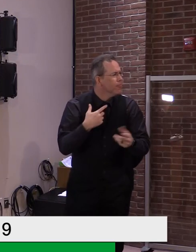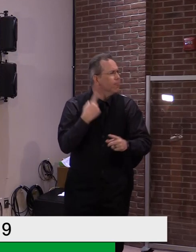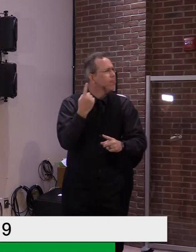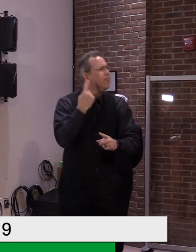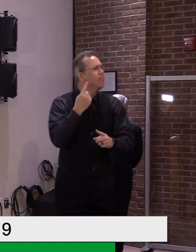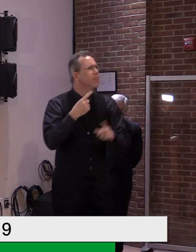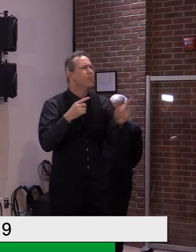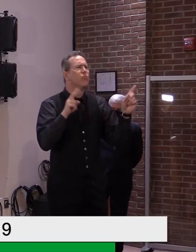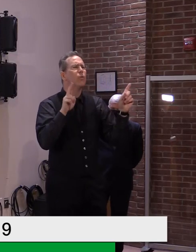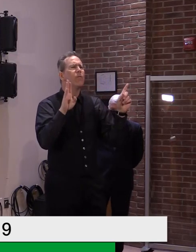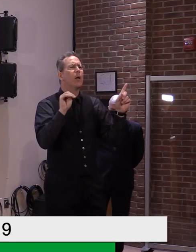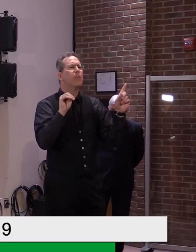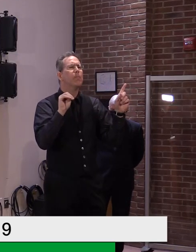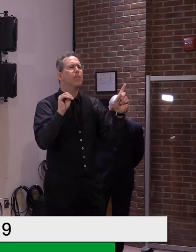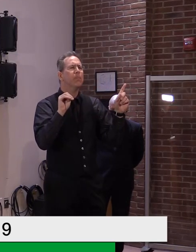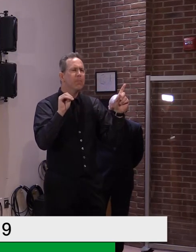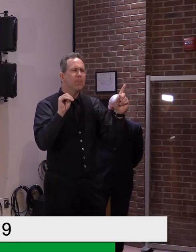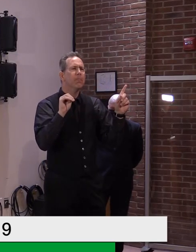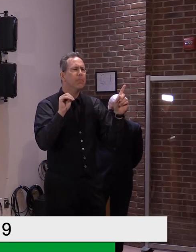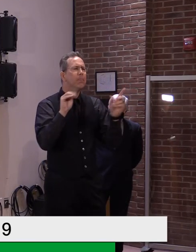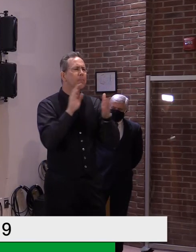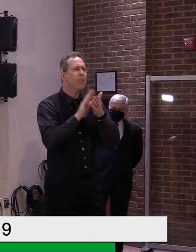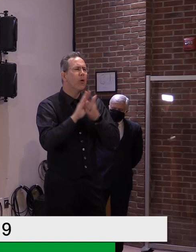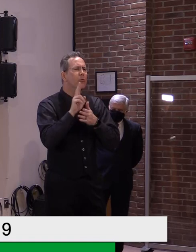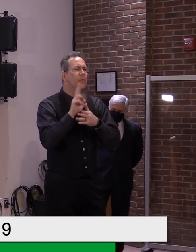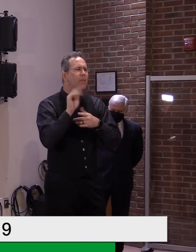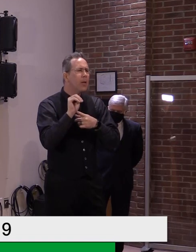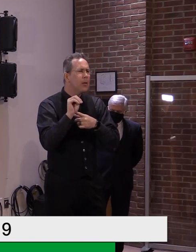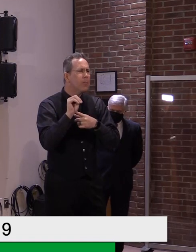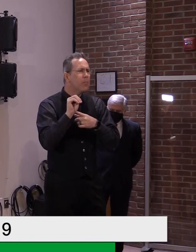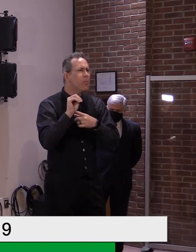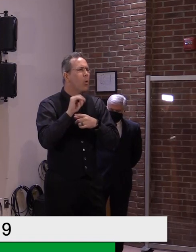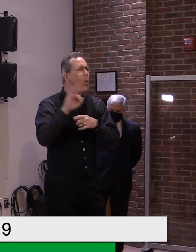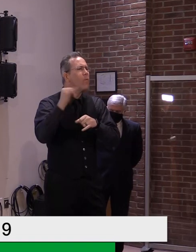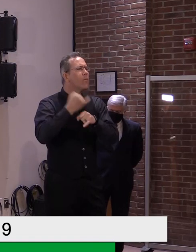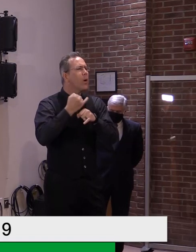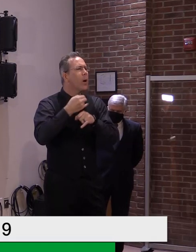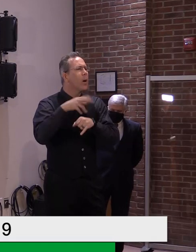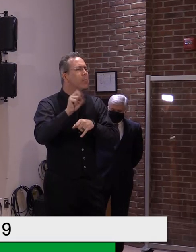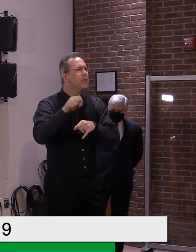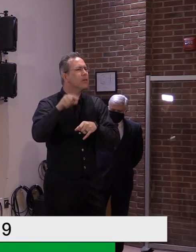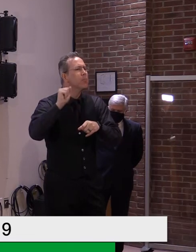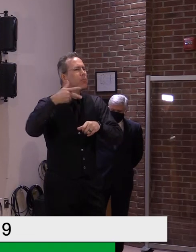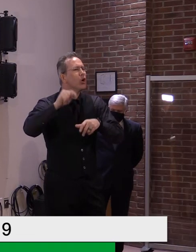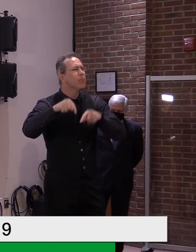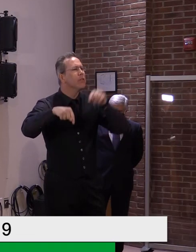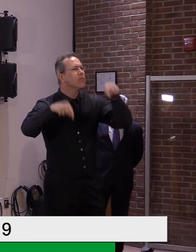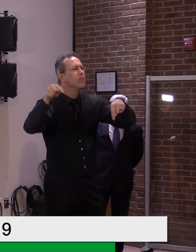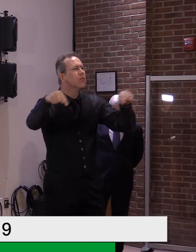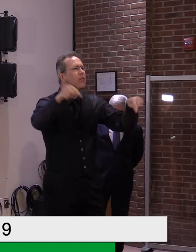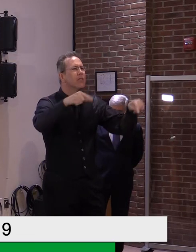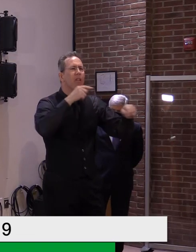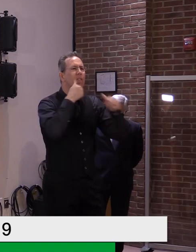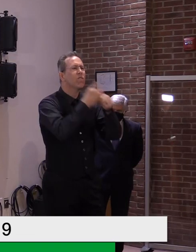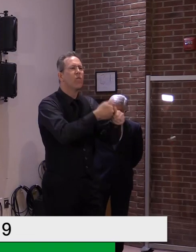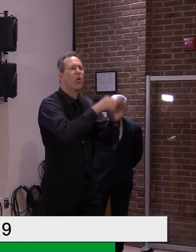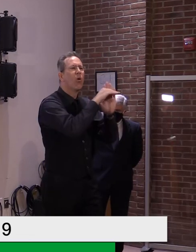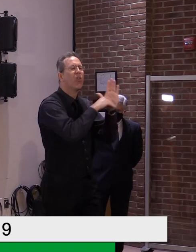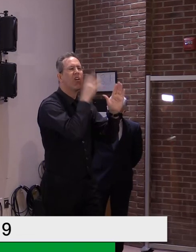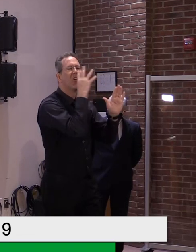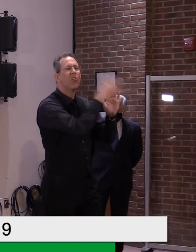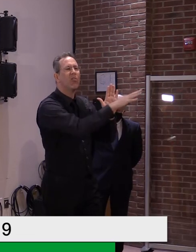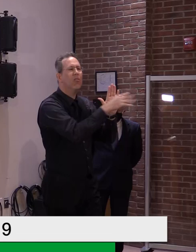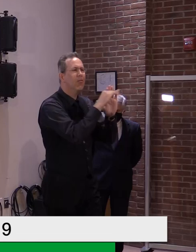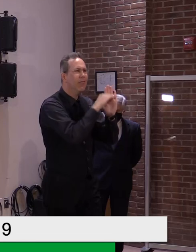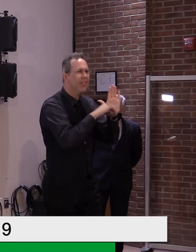them not following safety guidance. And, you know, we're seeing scenes down in Florida, spring break, big crowds